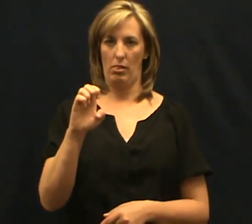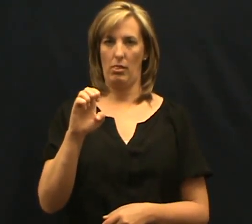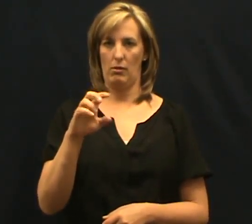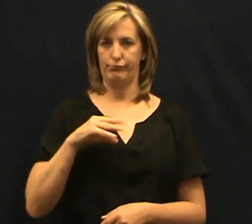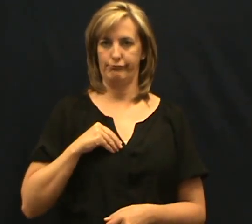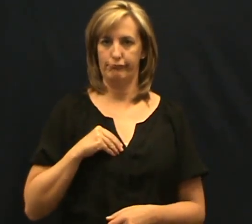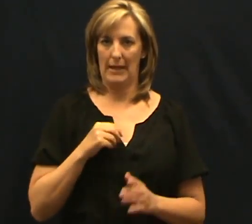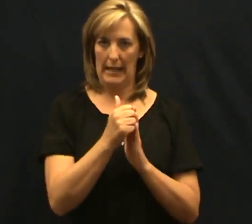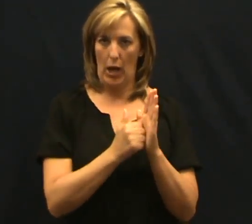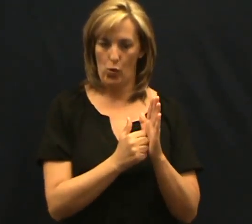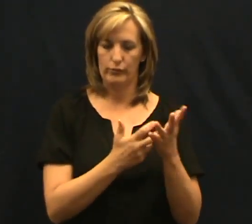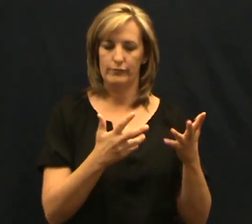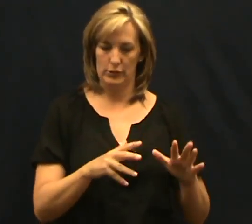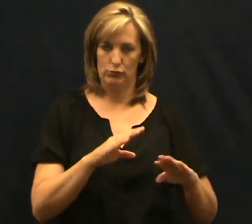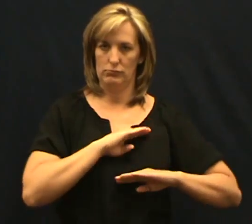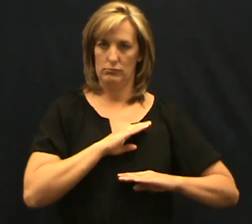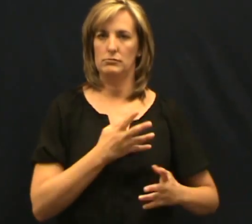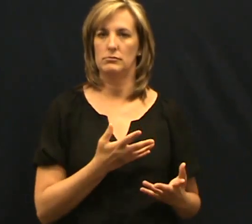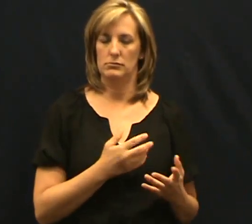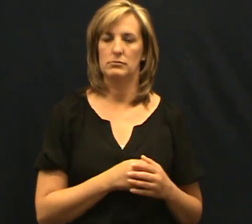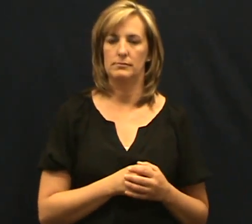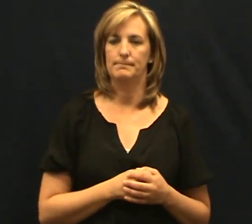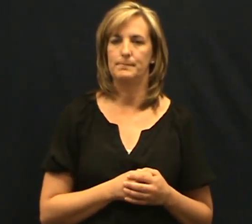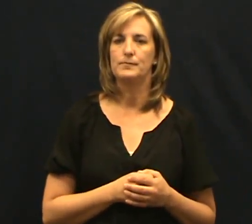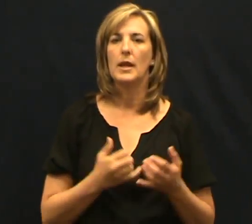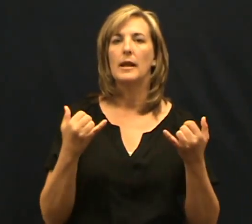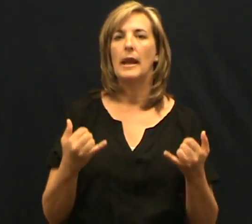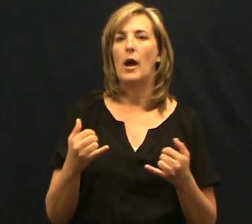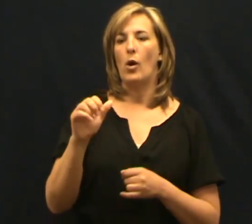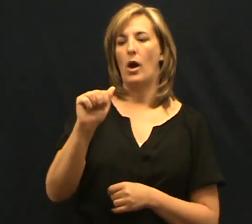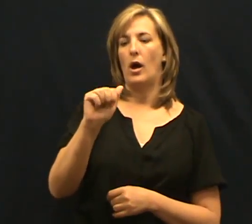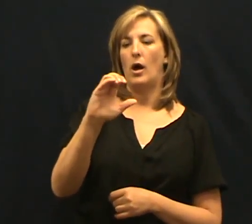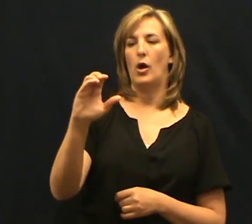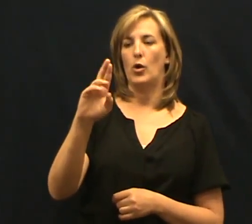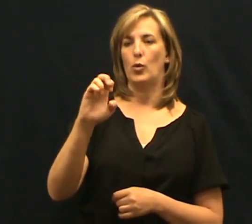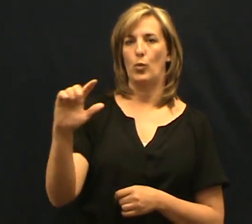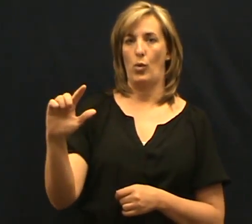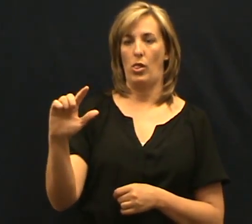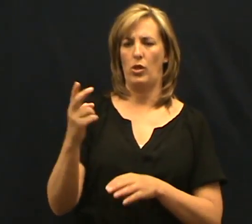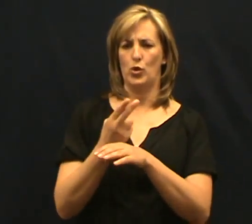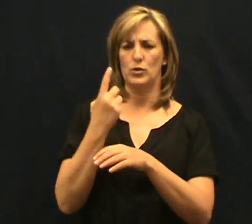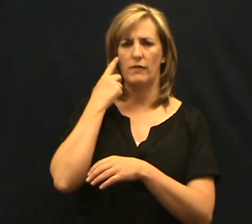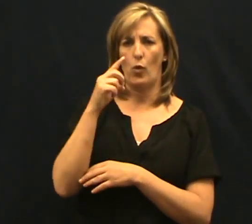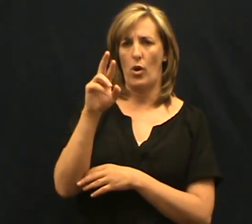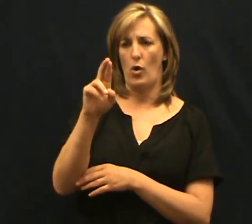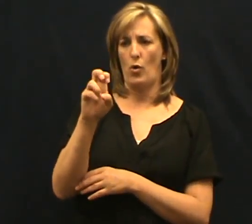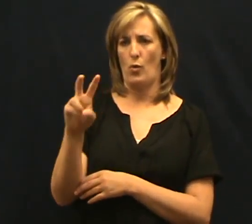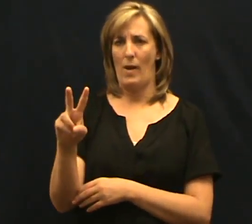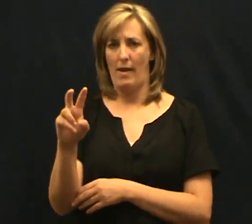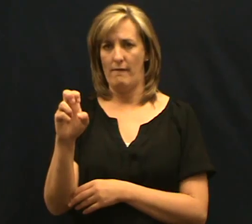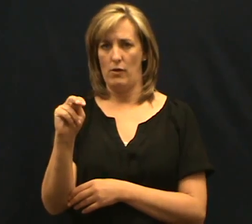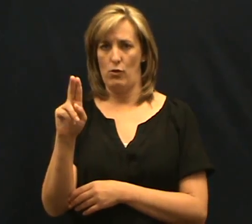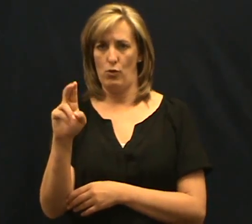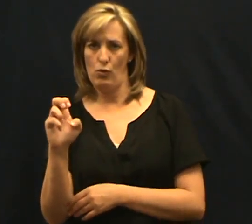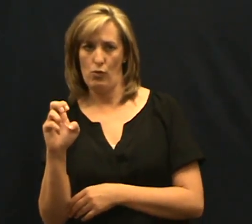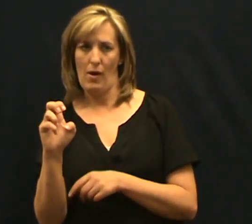So accrual adjustments are used to record revenue or expenses when they occur prior